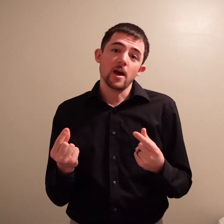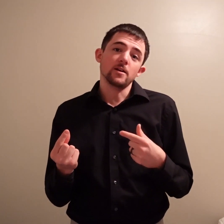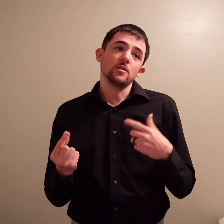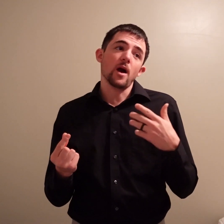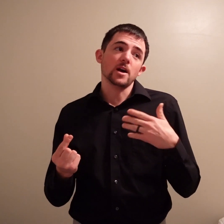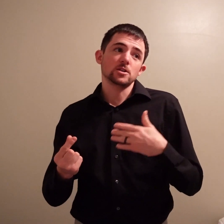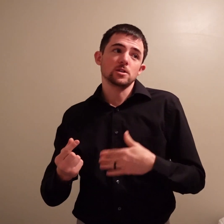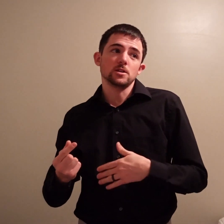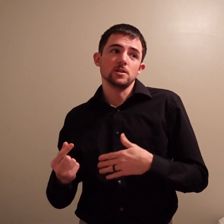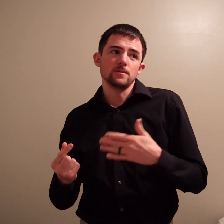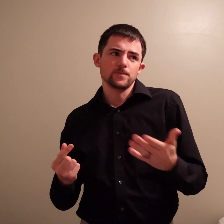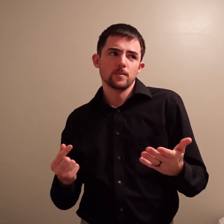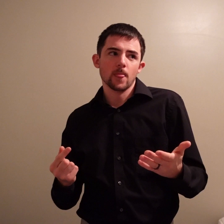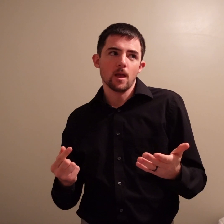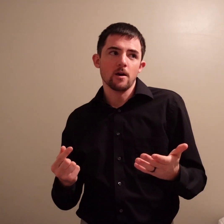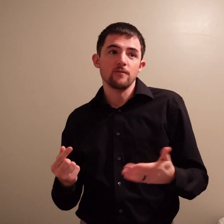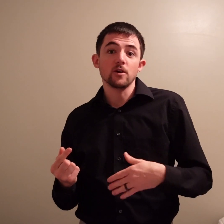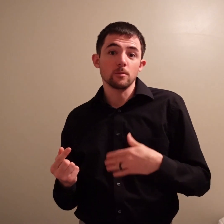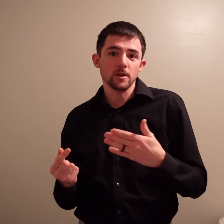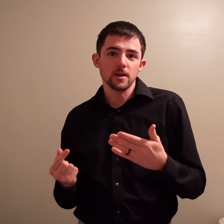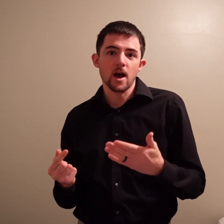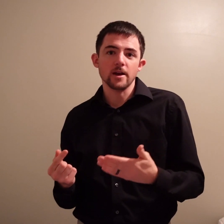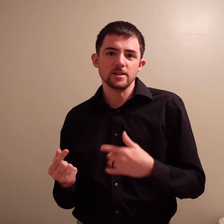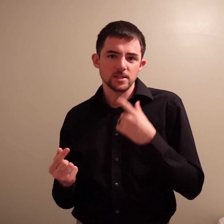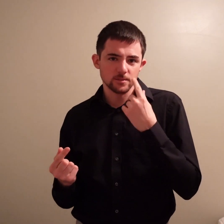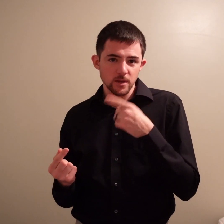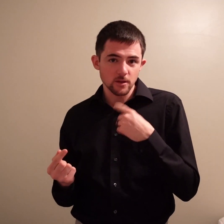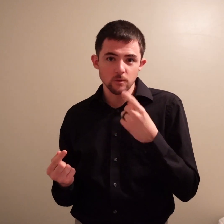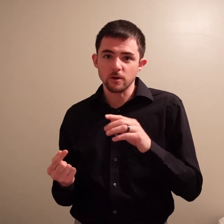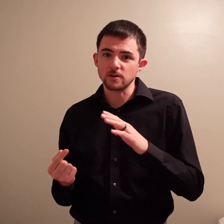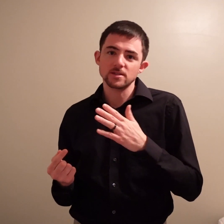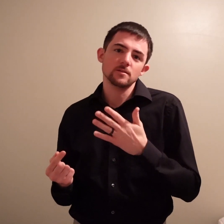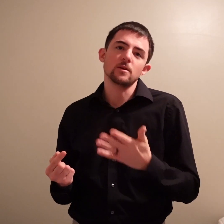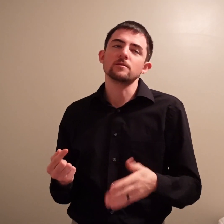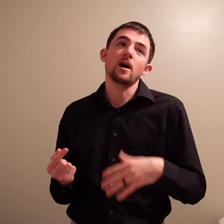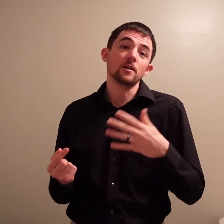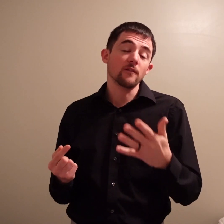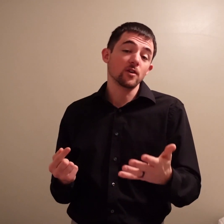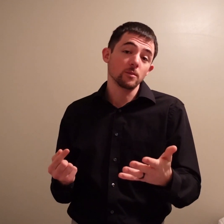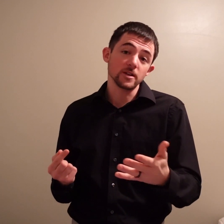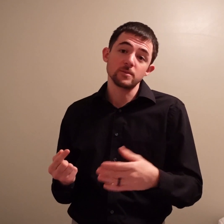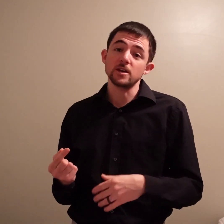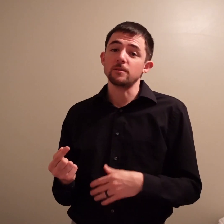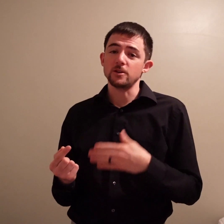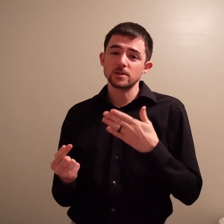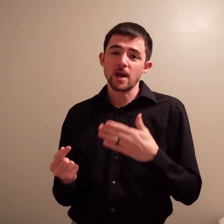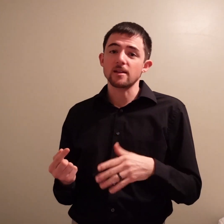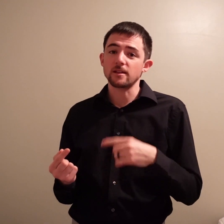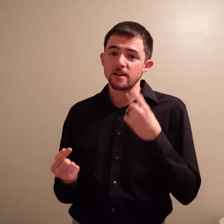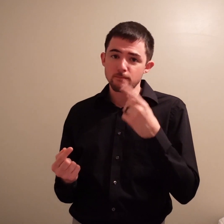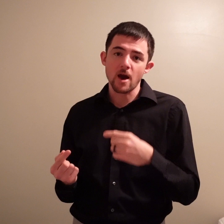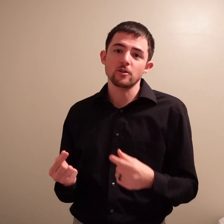and you actually verbally kind of speak the words, well, not verbally speak them, but you silently mouth the